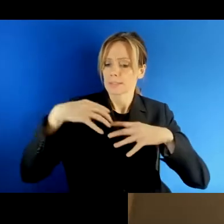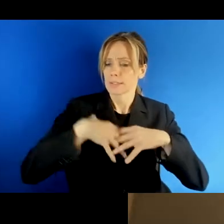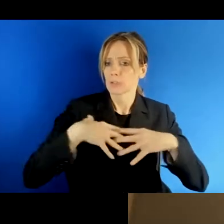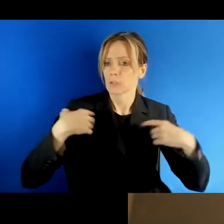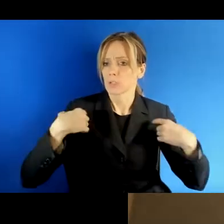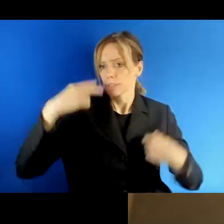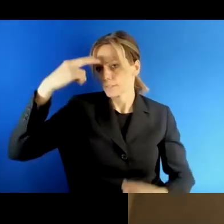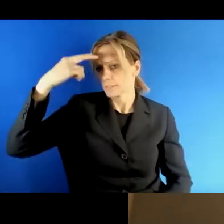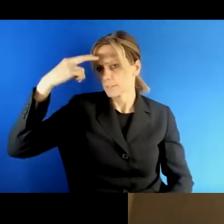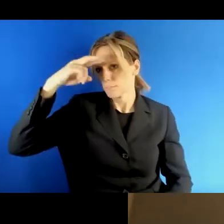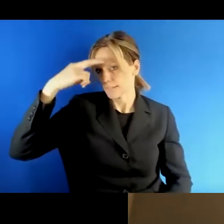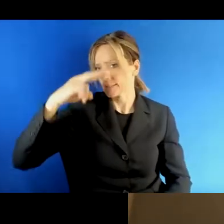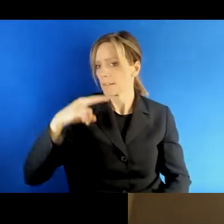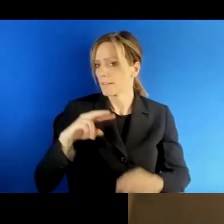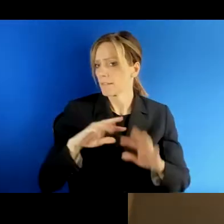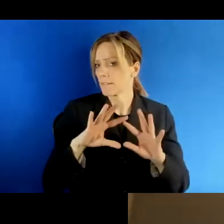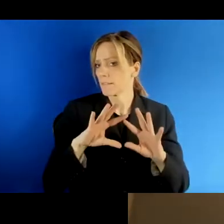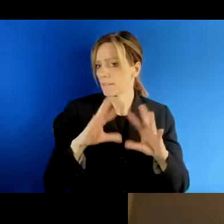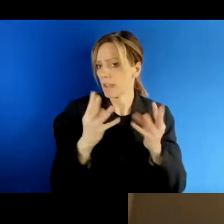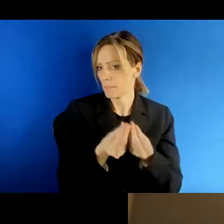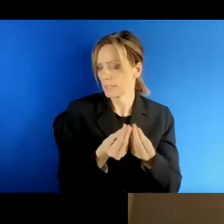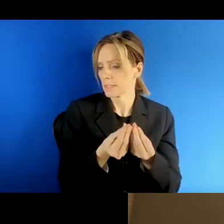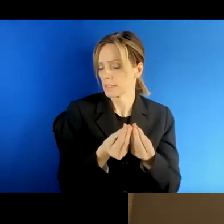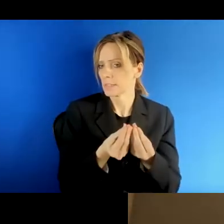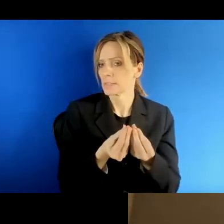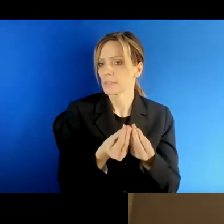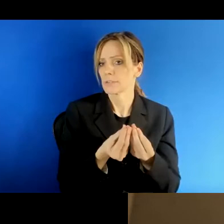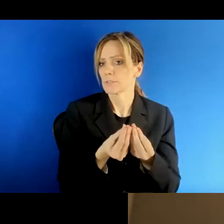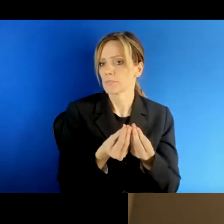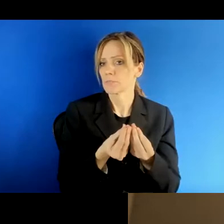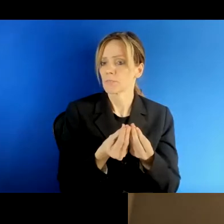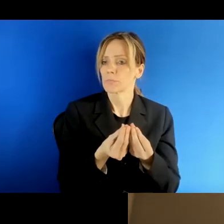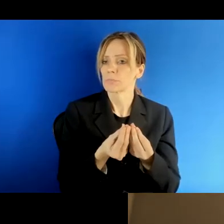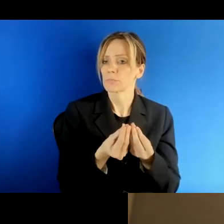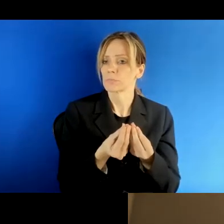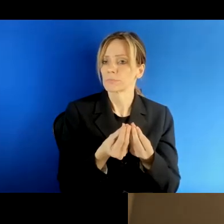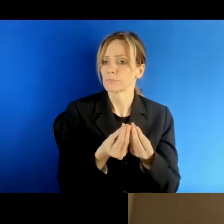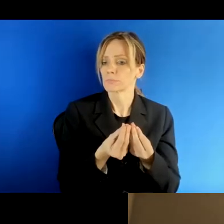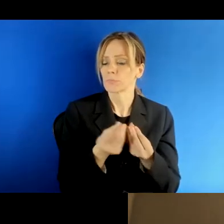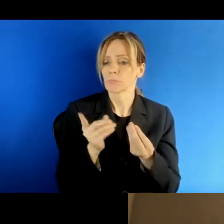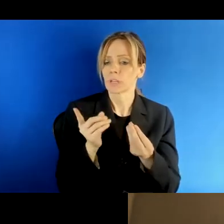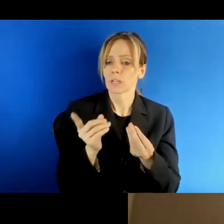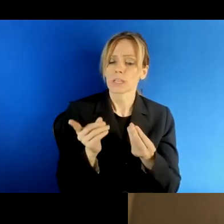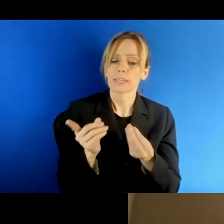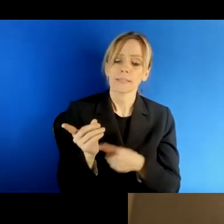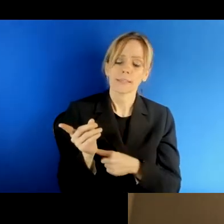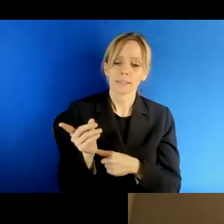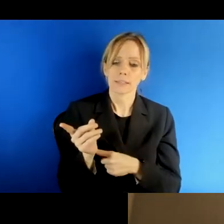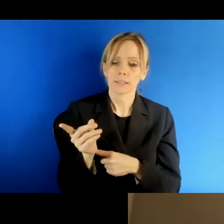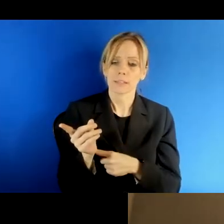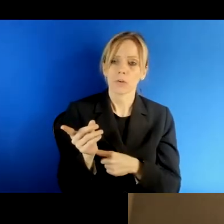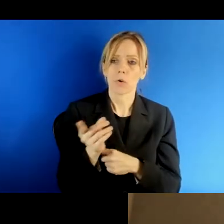Mexican family was like constantly told